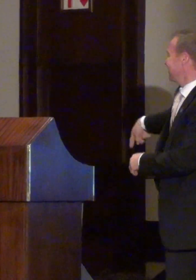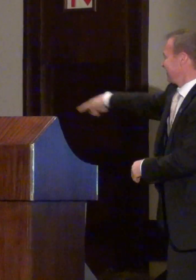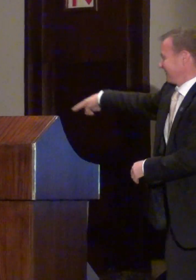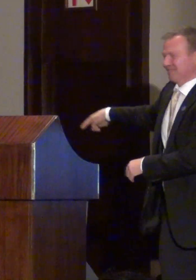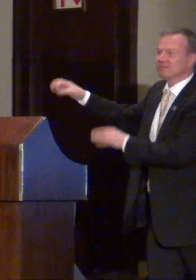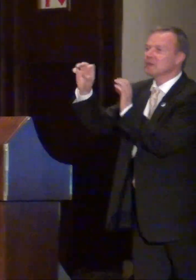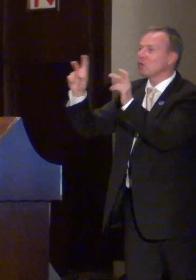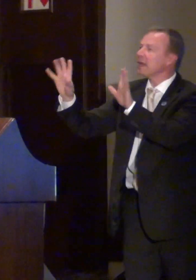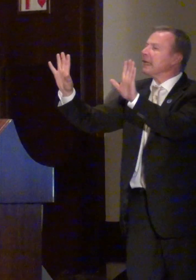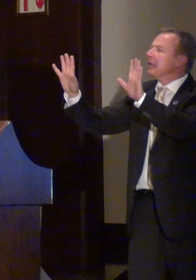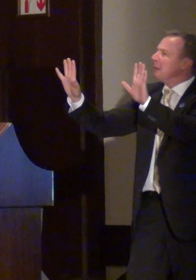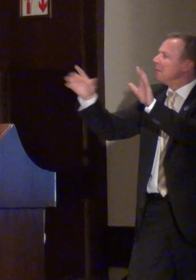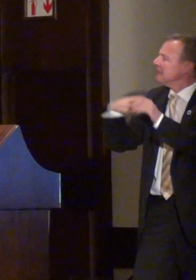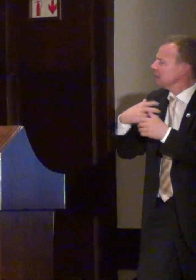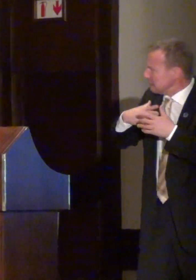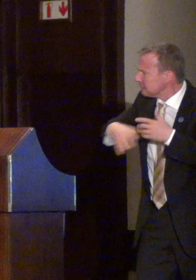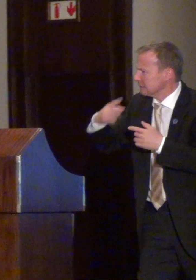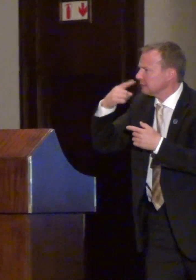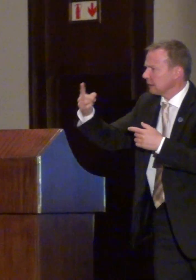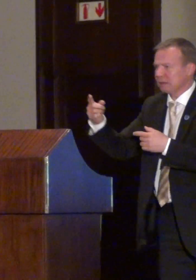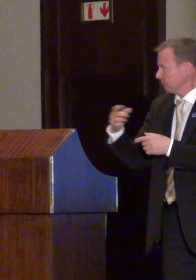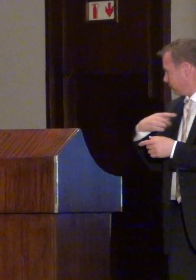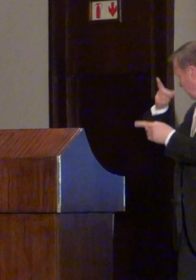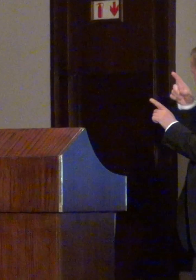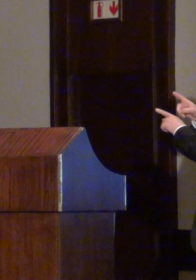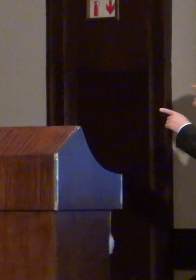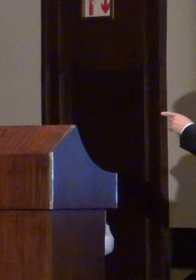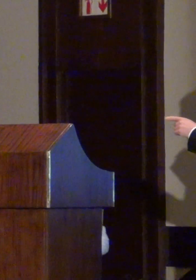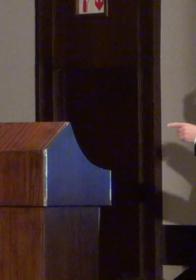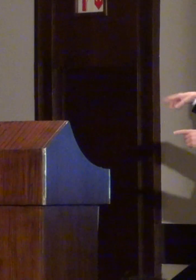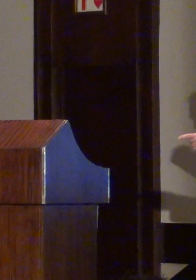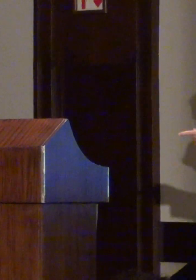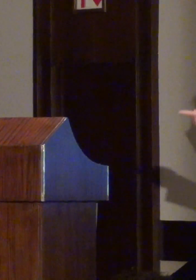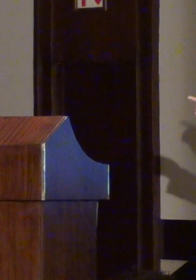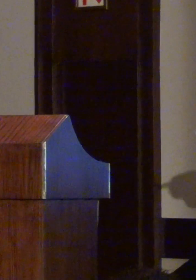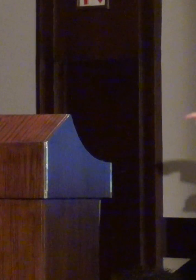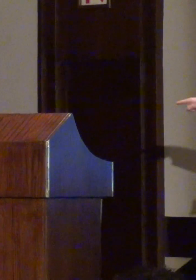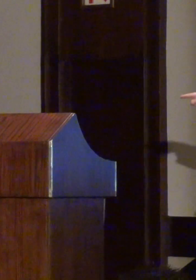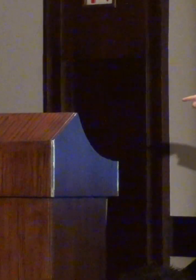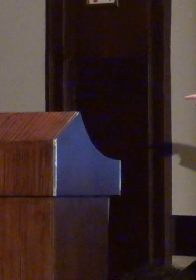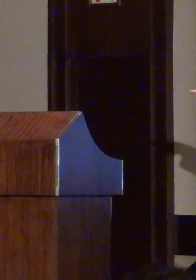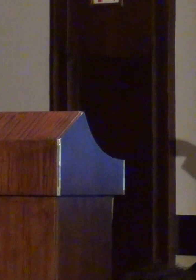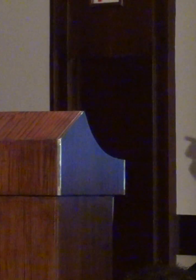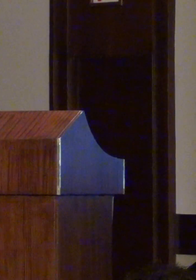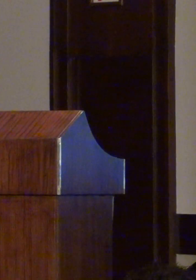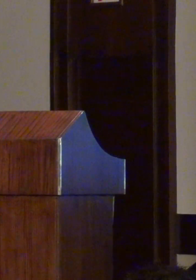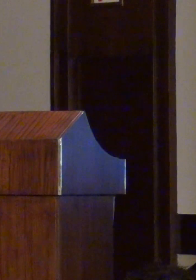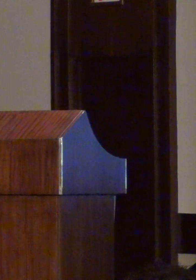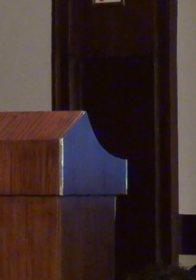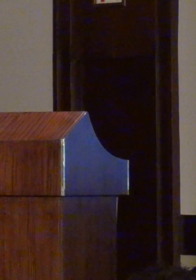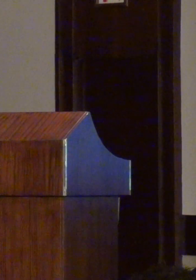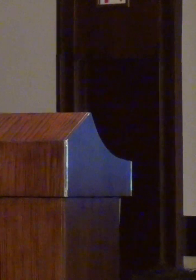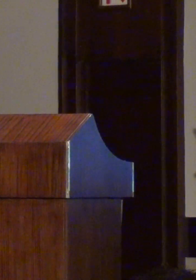I know that the work will continue with the incoming board, but I agree with the comments